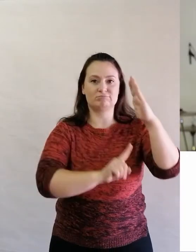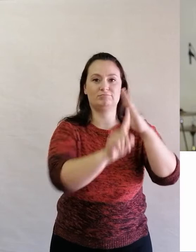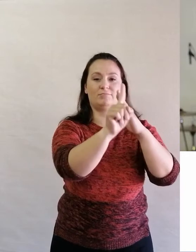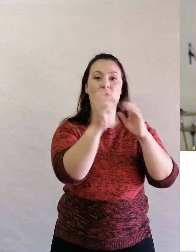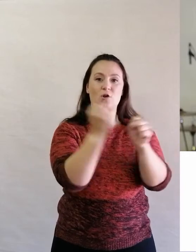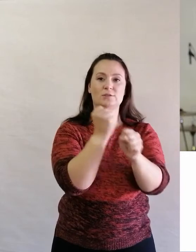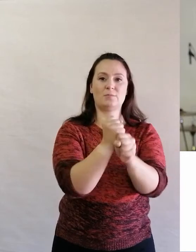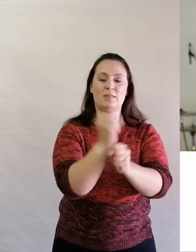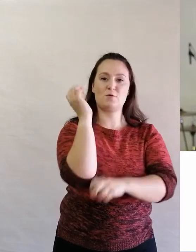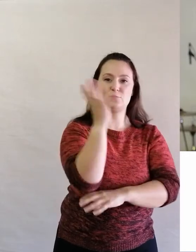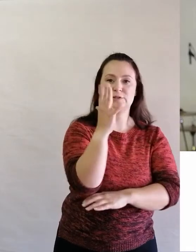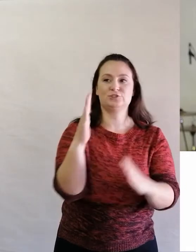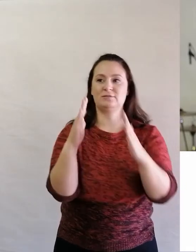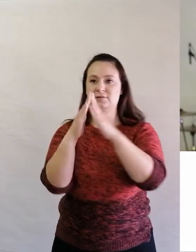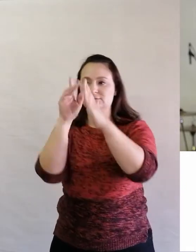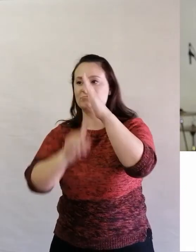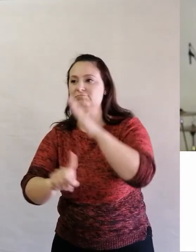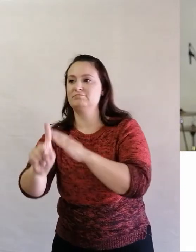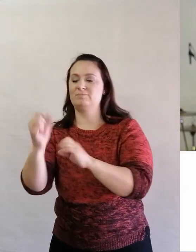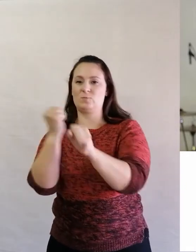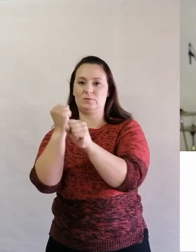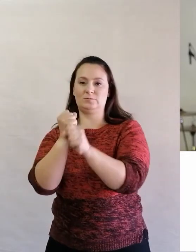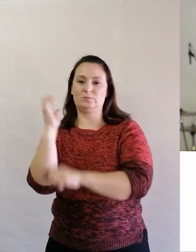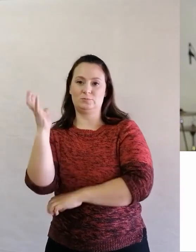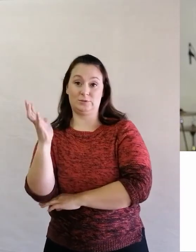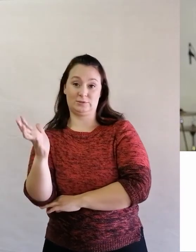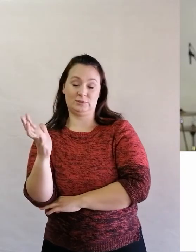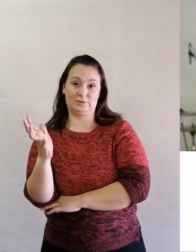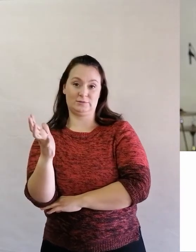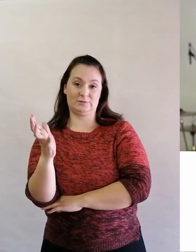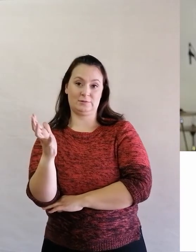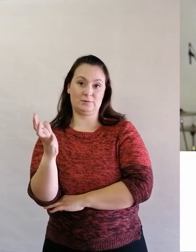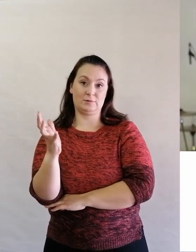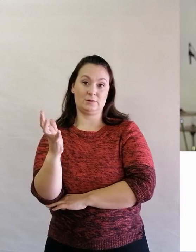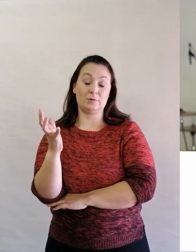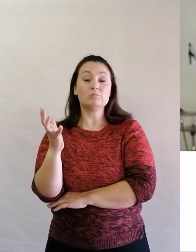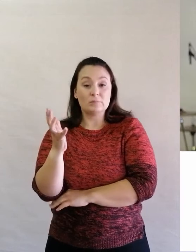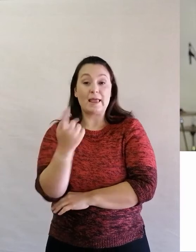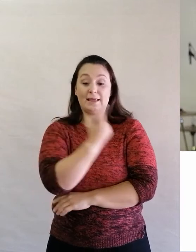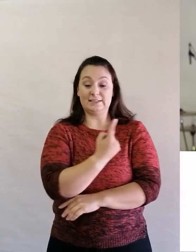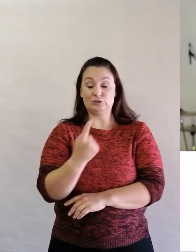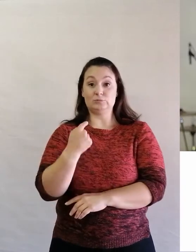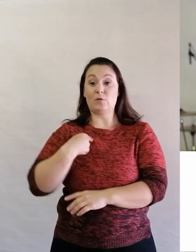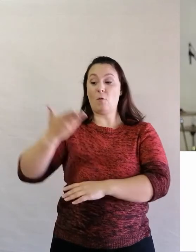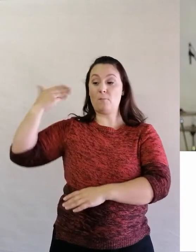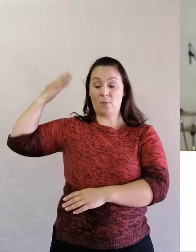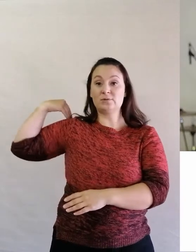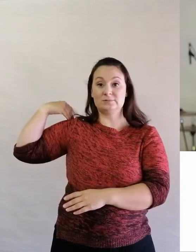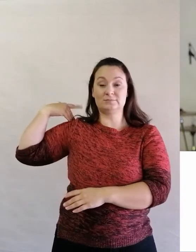is a radical conversion. And you know, every single one of us, we have a past where we never served God.